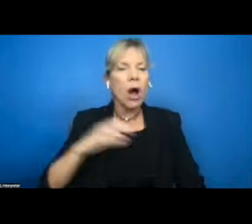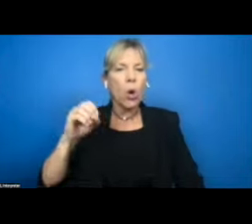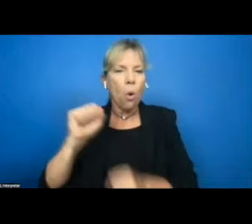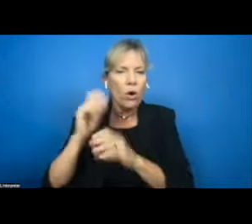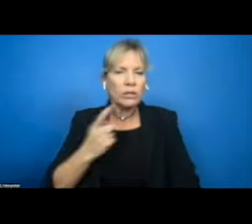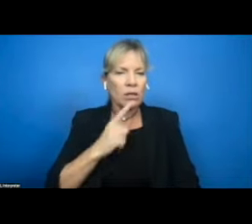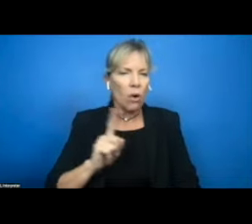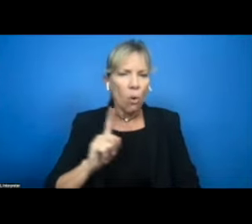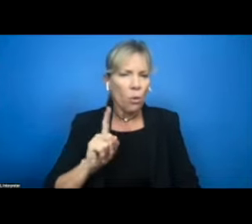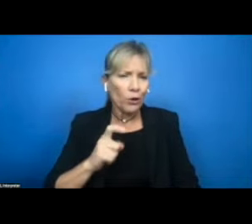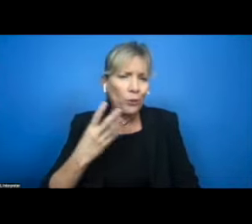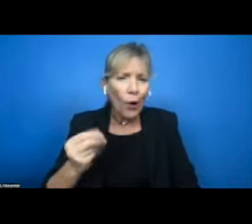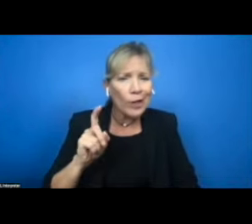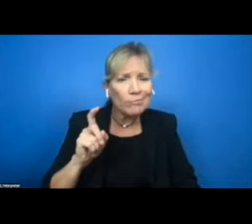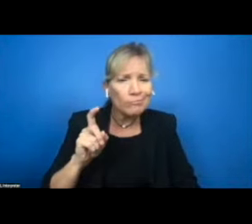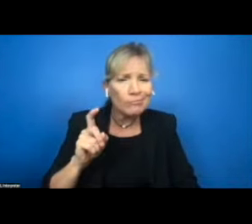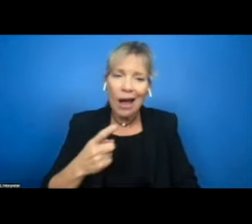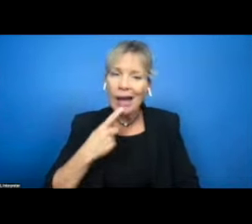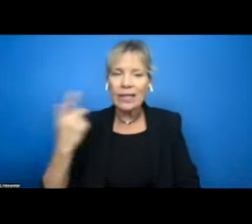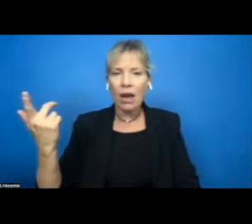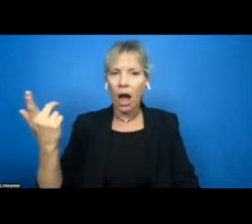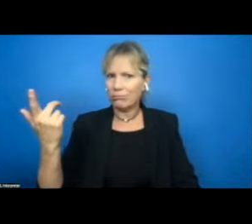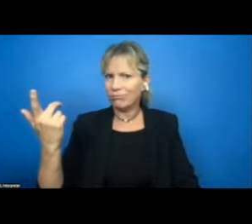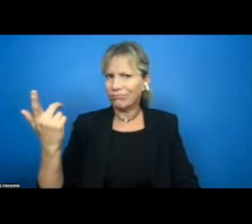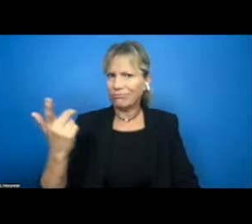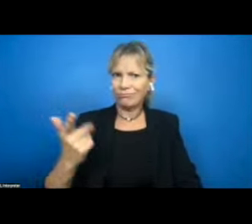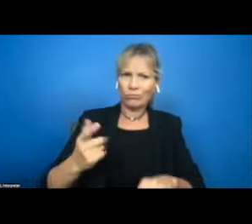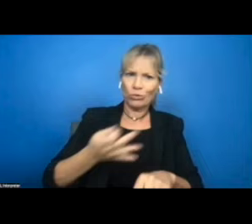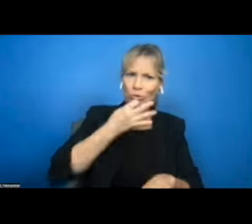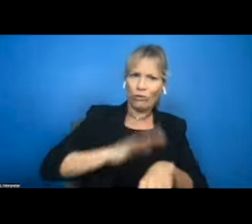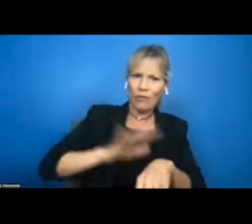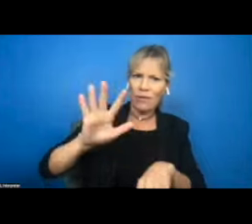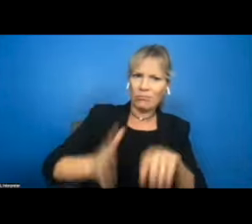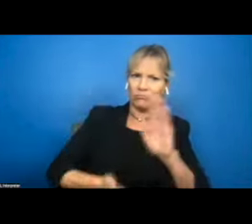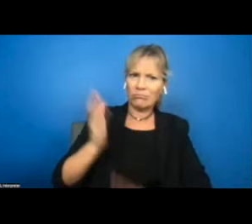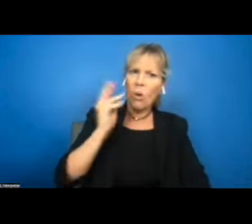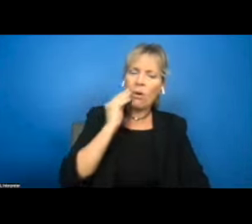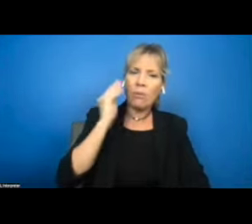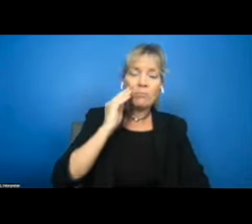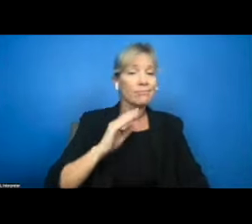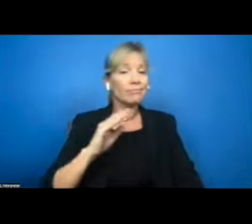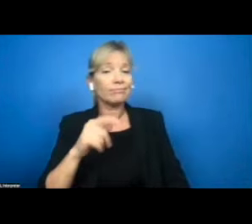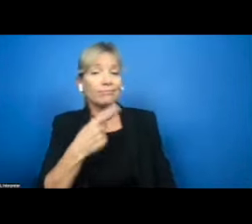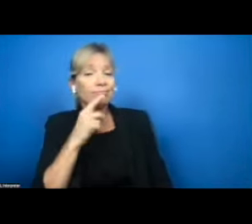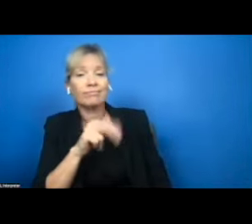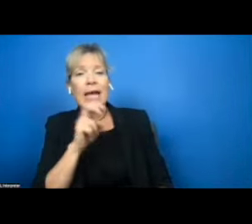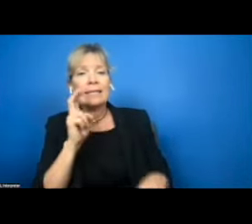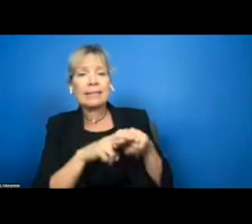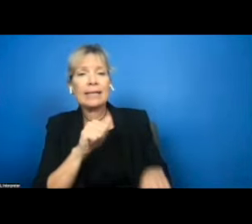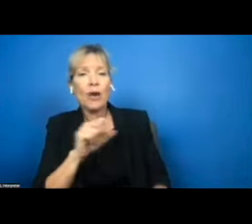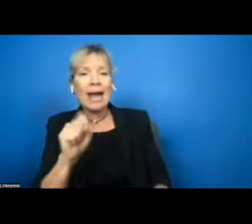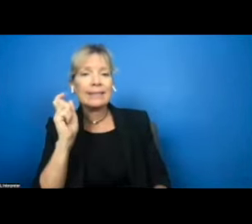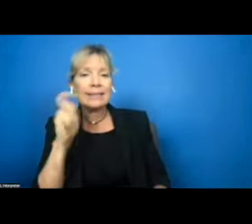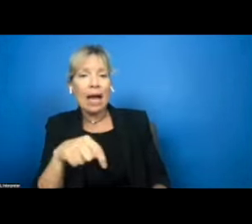said, where do you think you're going? And I said, well, it's almost 5 o'clock. I'm going to go home. And she said, sit your ass down. You're not